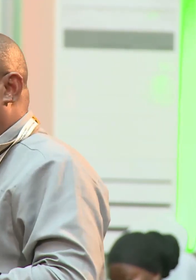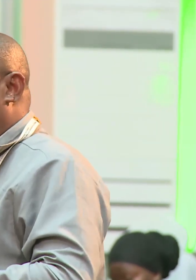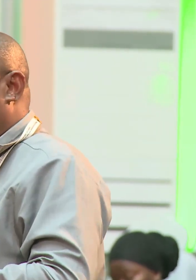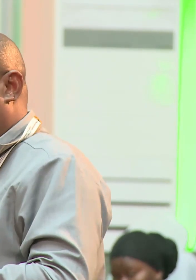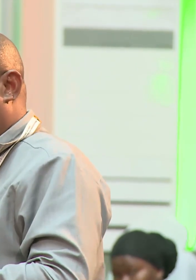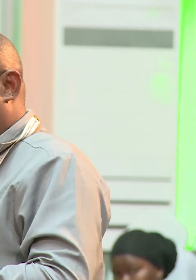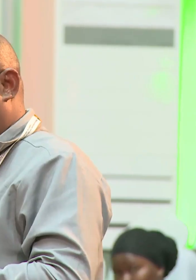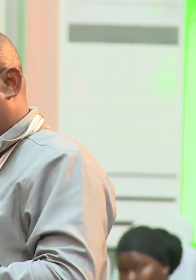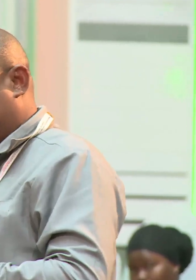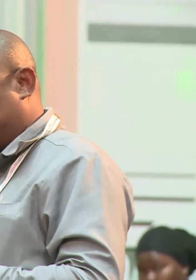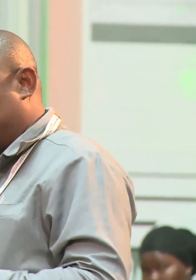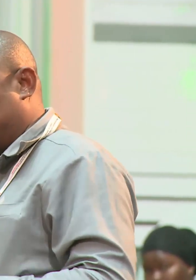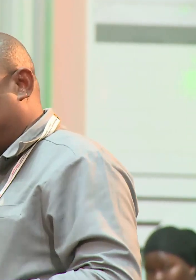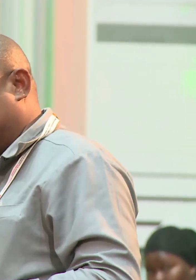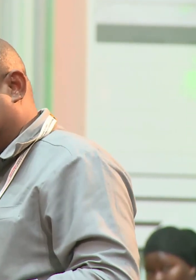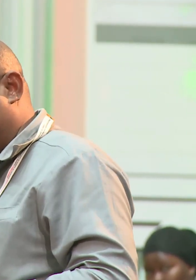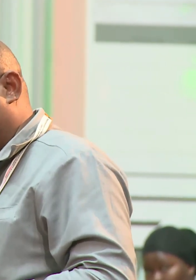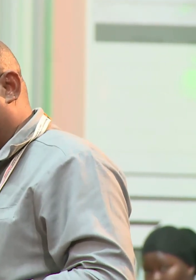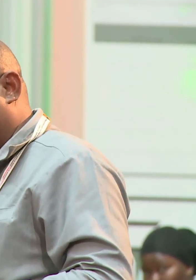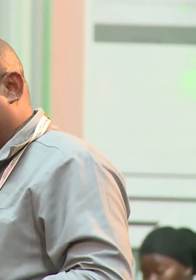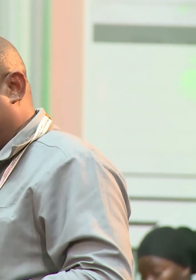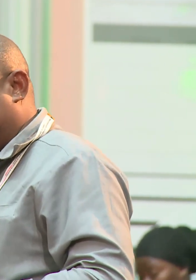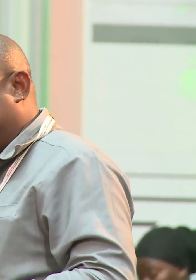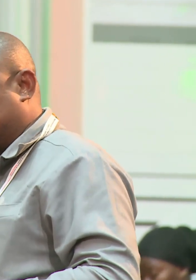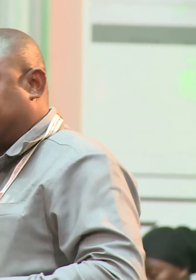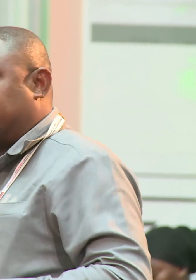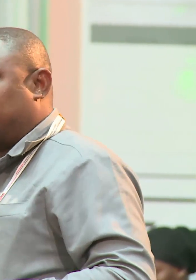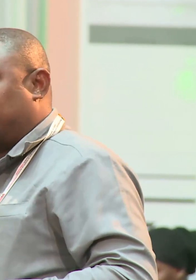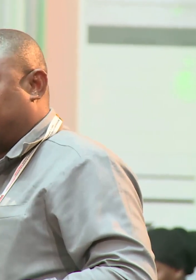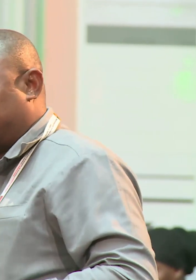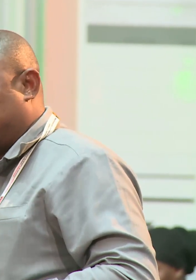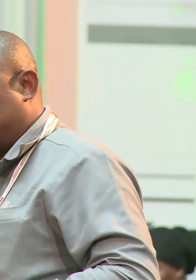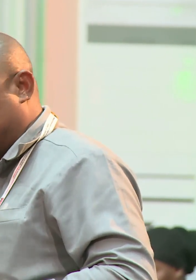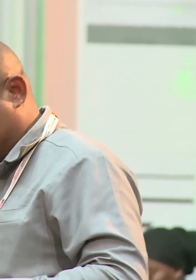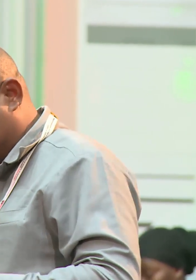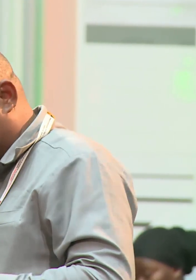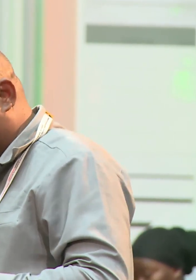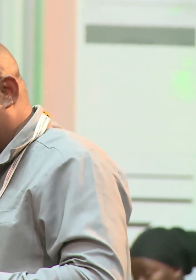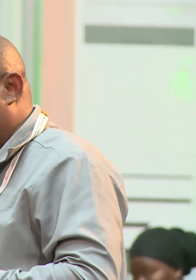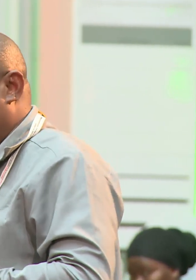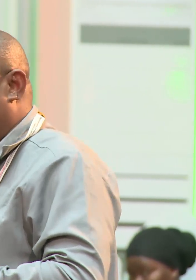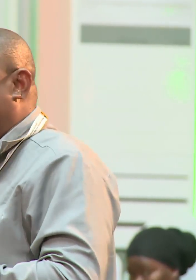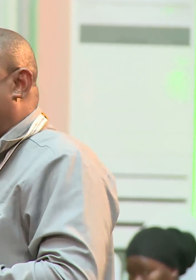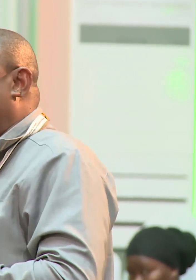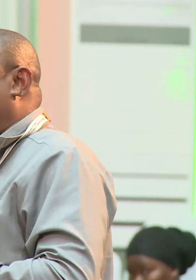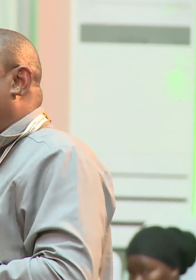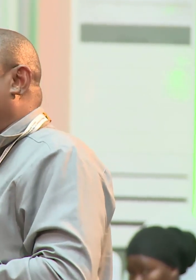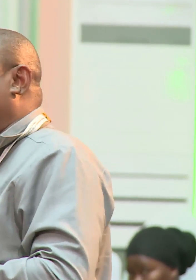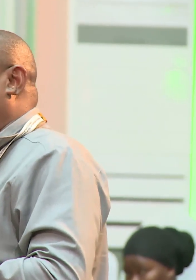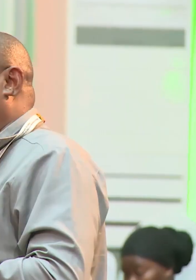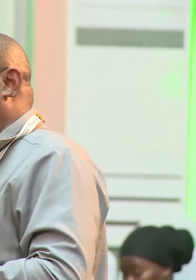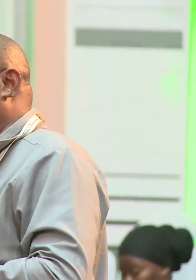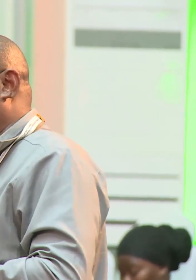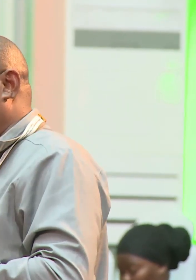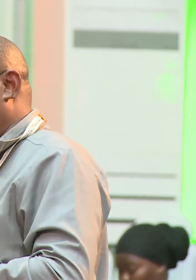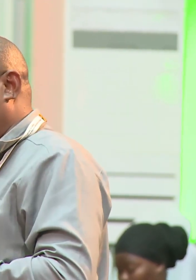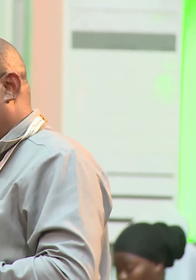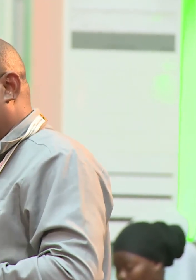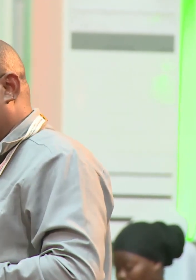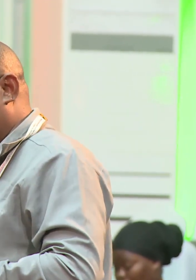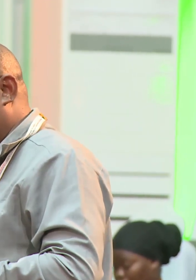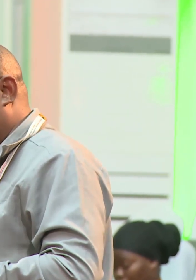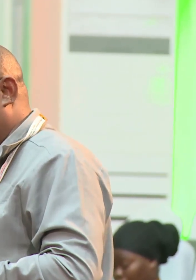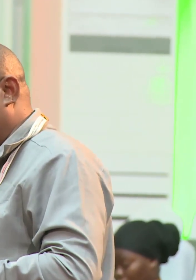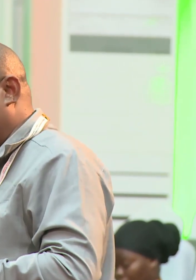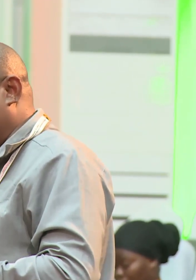programme national de lutte contre les sida. Merci aux deux orateurs. La question que j'ai pour